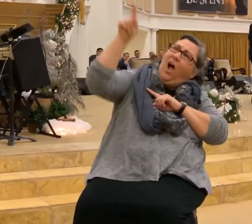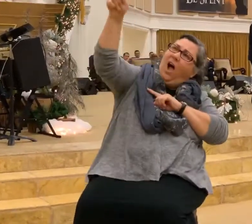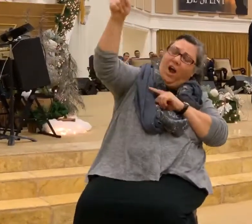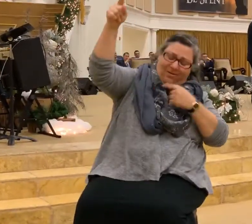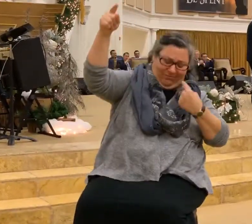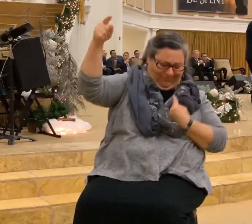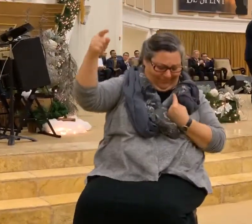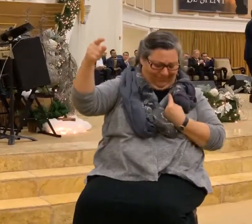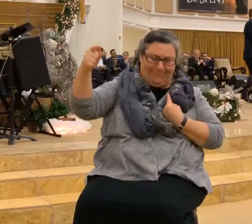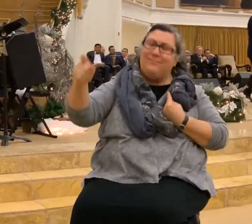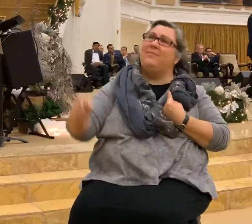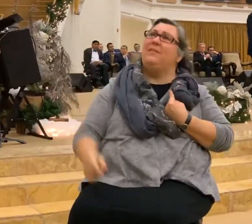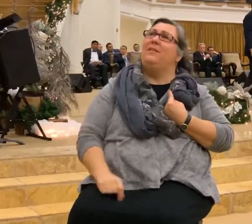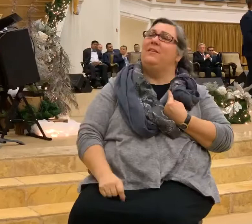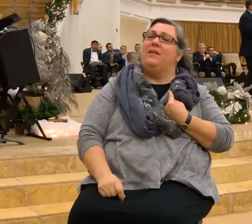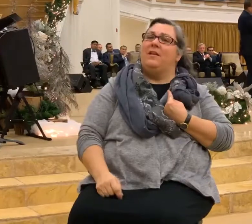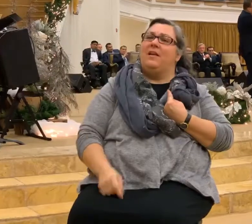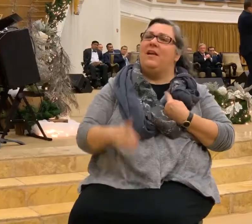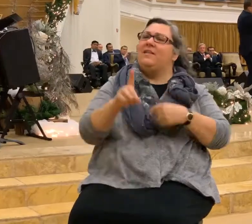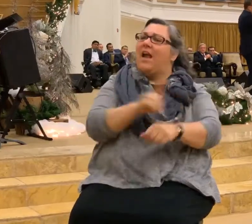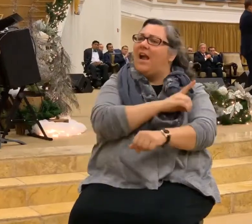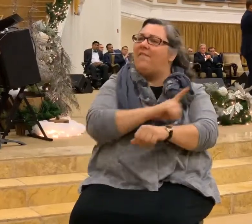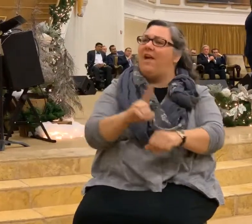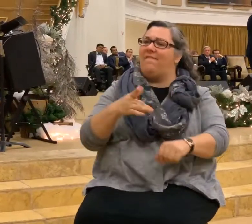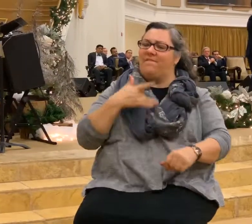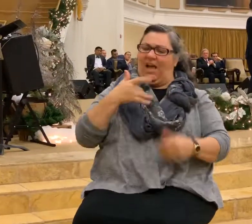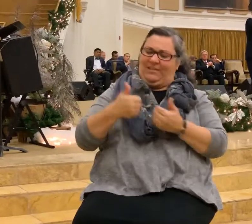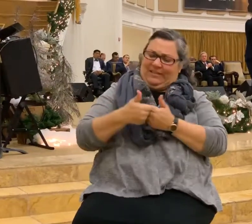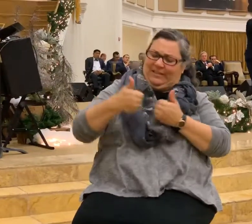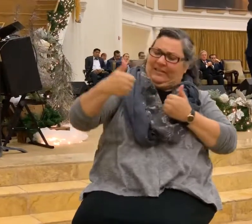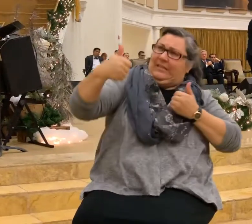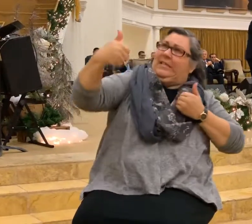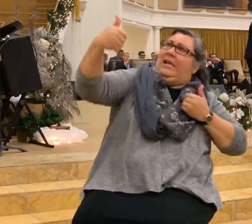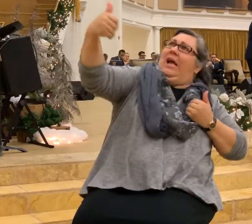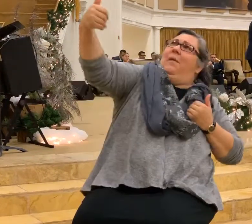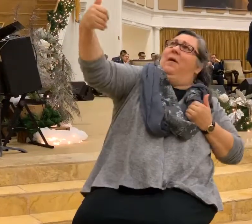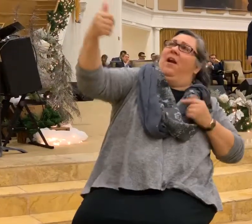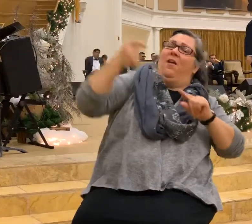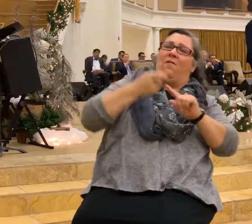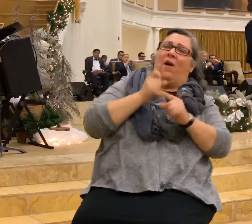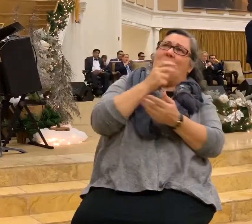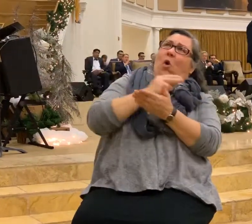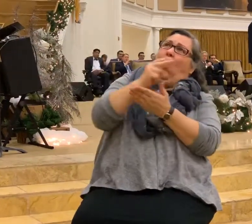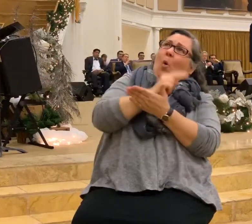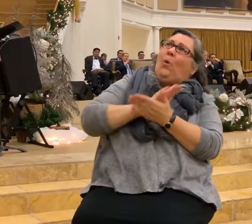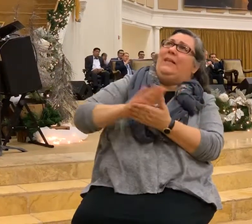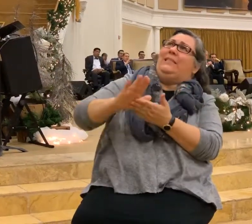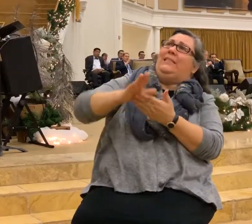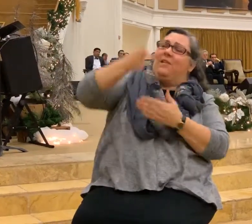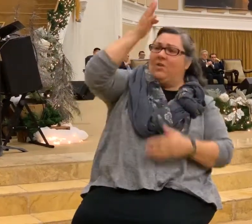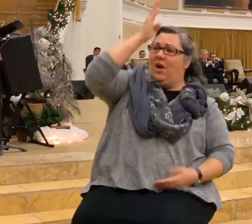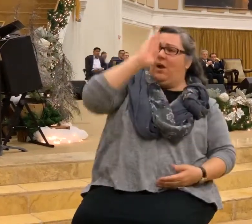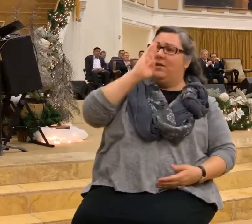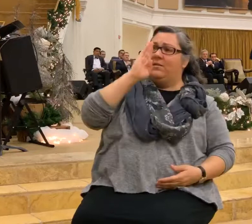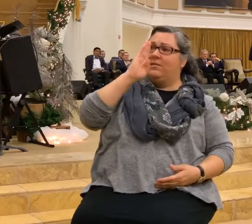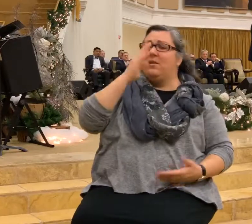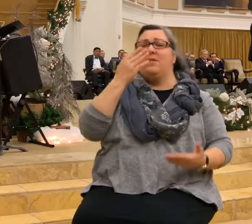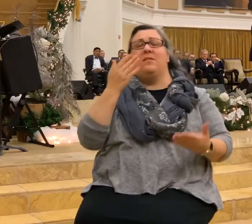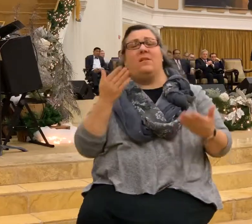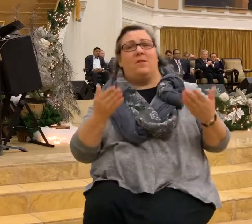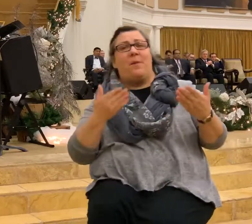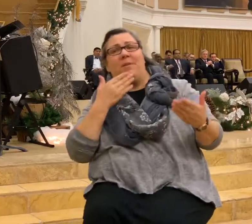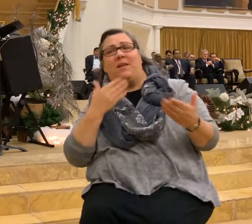himself. He felt separated from the holiness of God. There's probably pretty